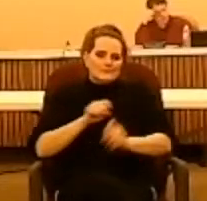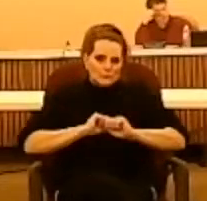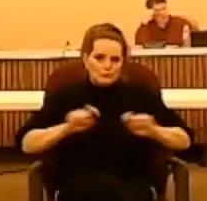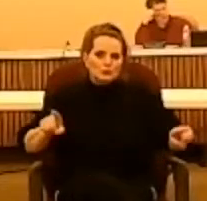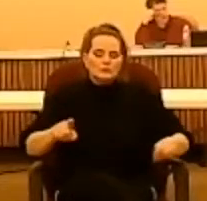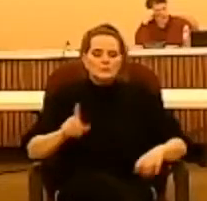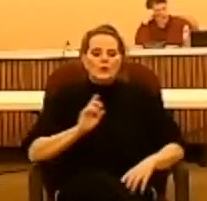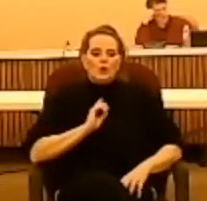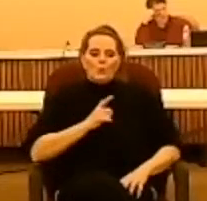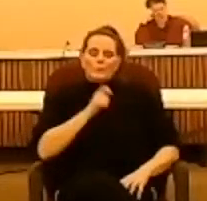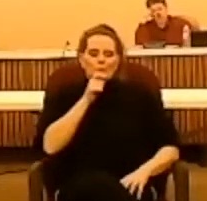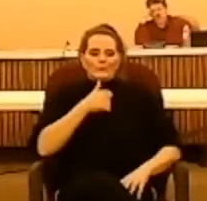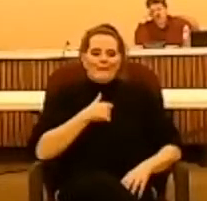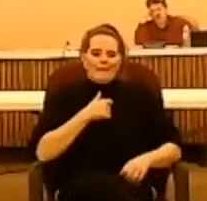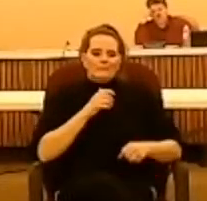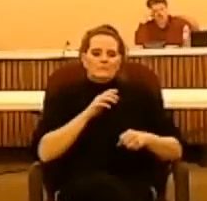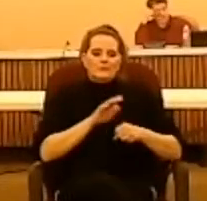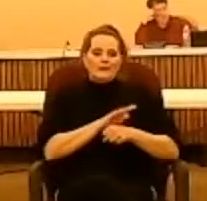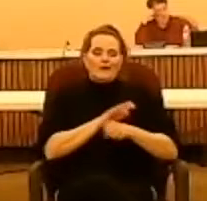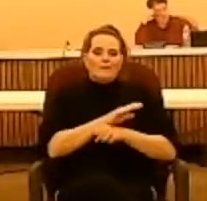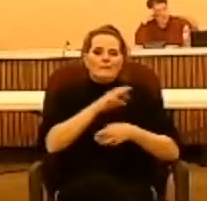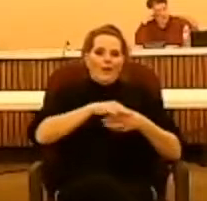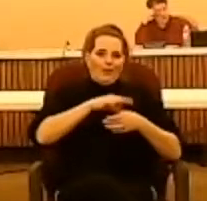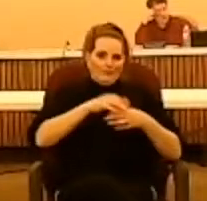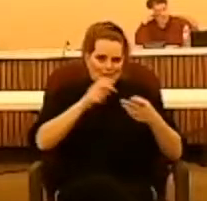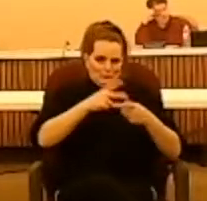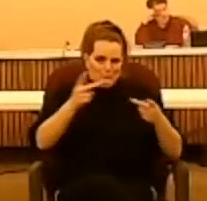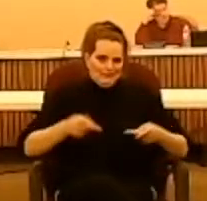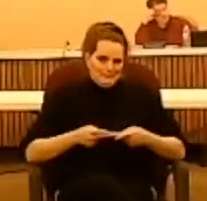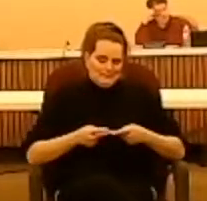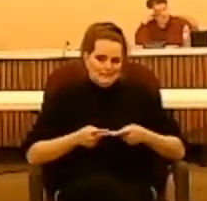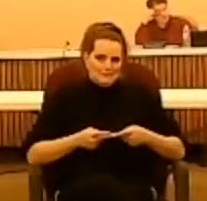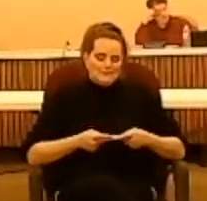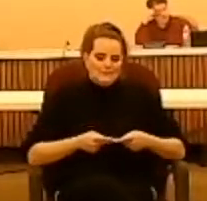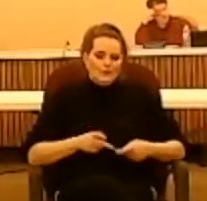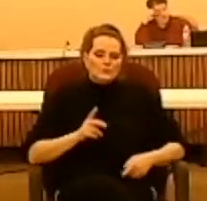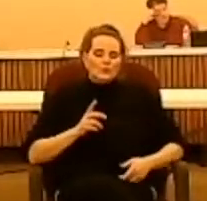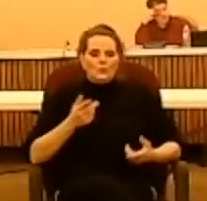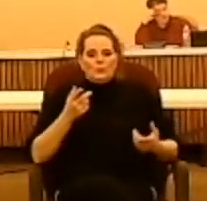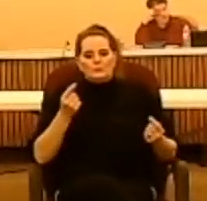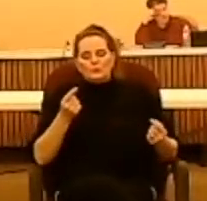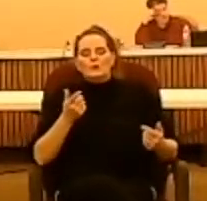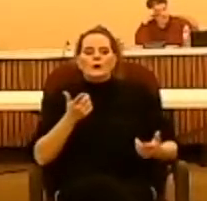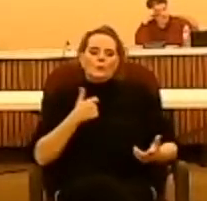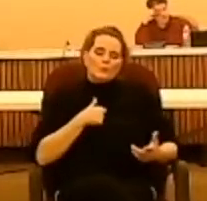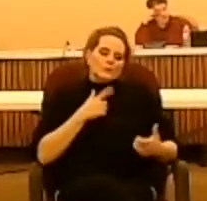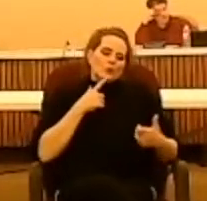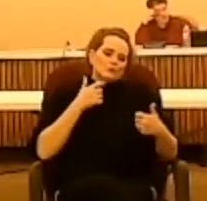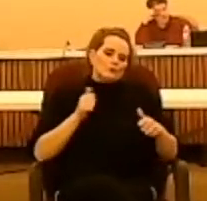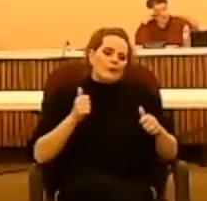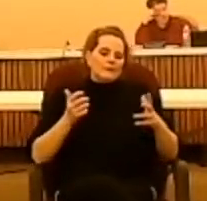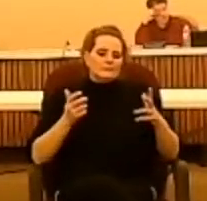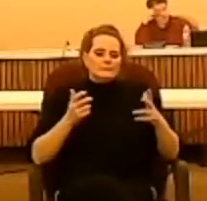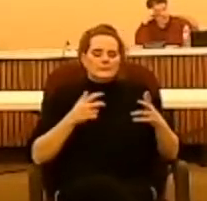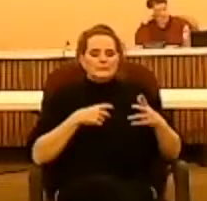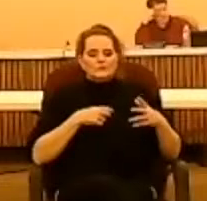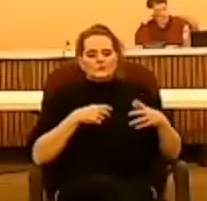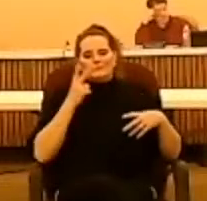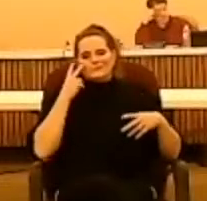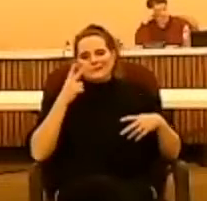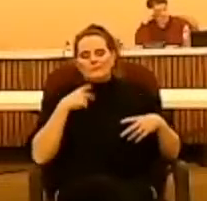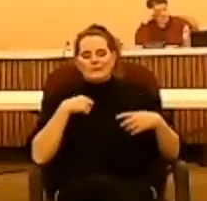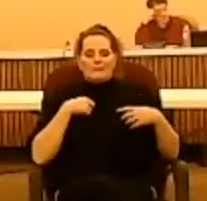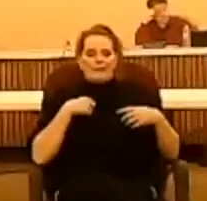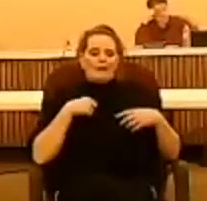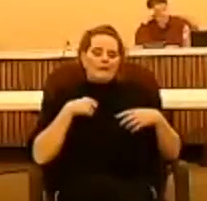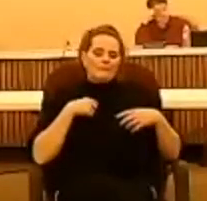are short on election sites. So we're going to look at, can we get a wheelchair access